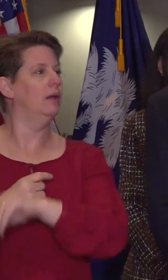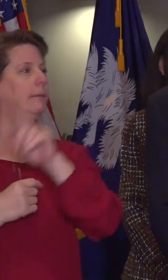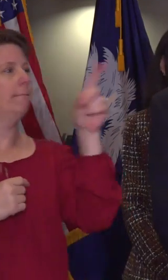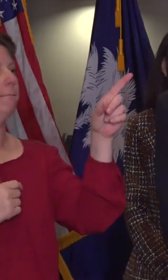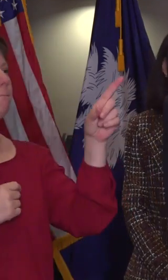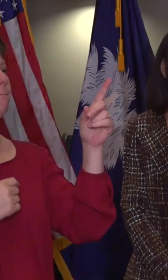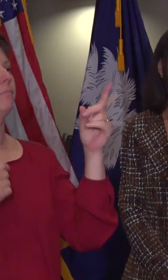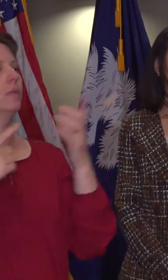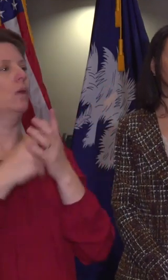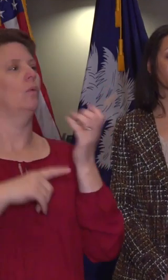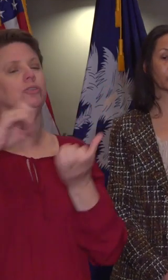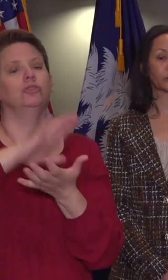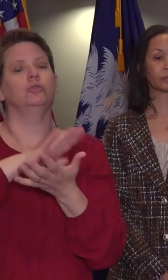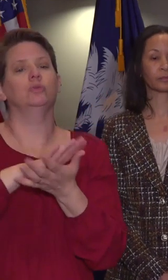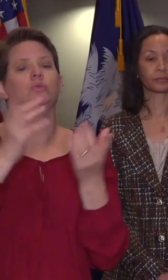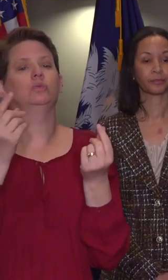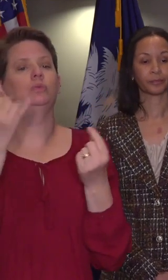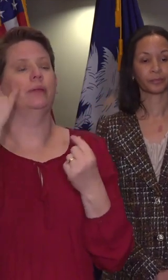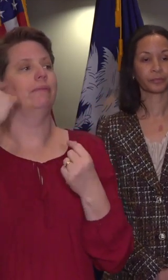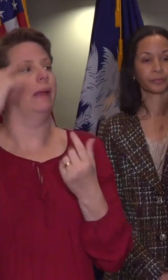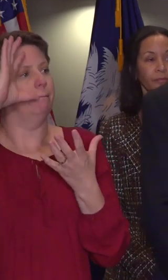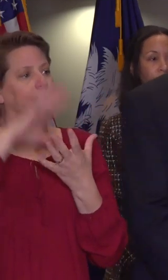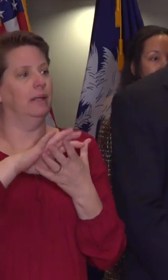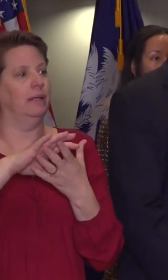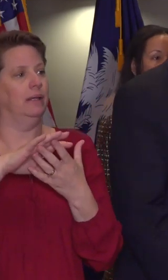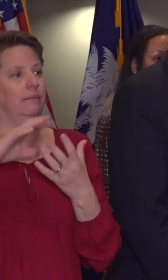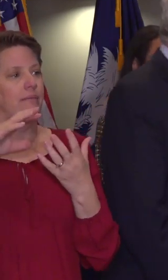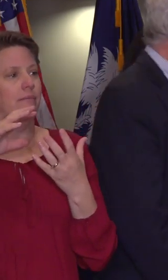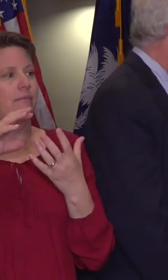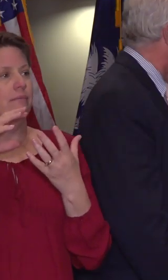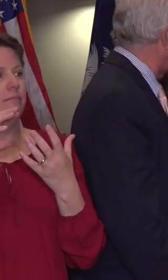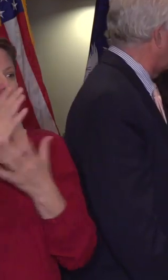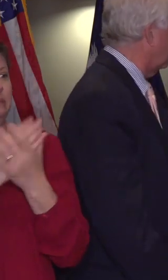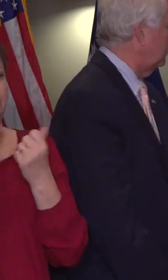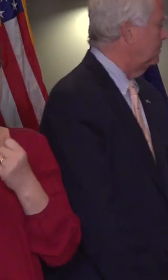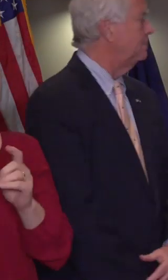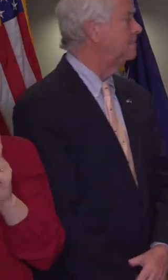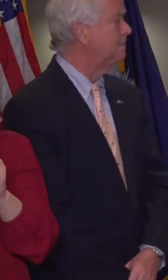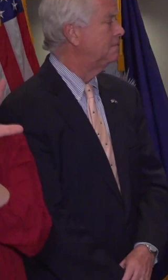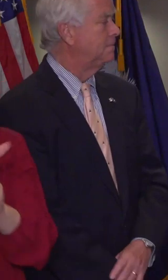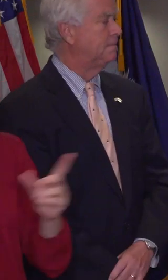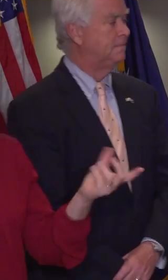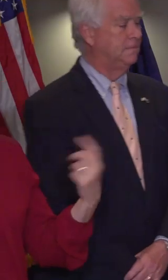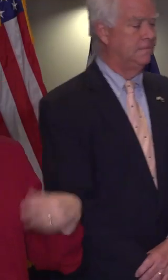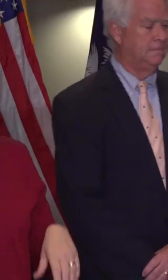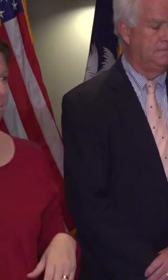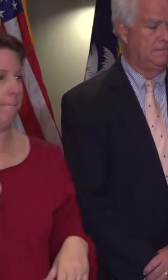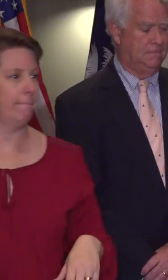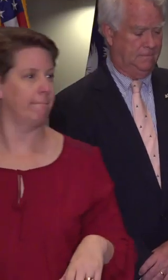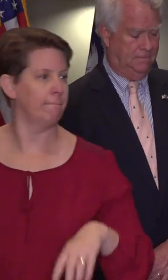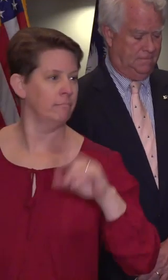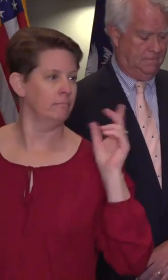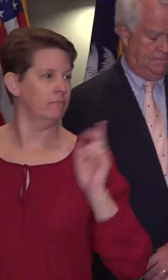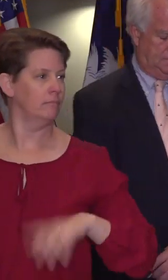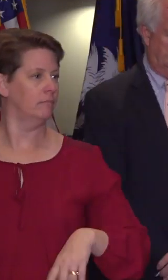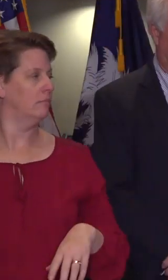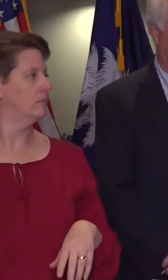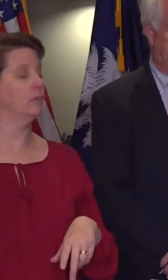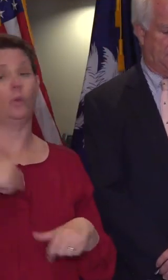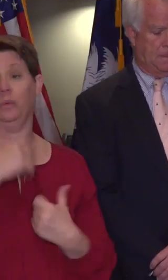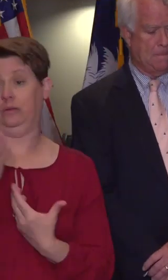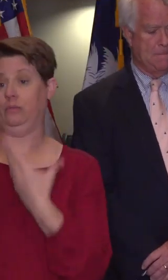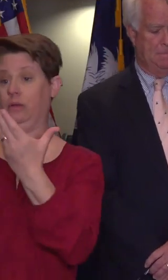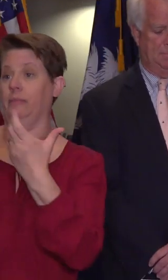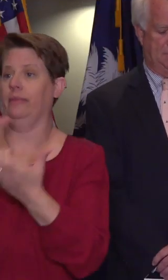steps that schools should take if they believe that students have been exposed to the coronavirus? So we recommend that